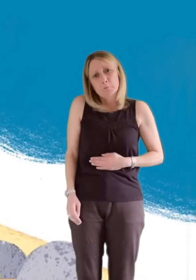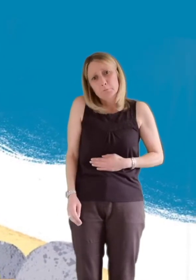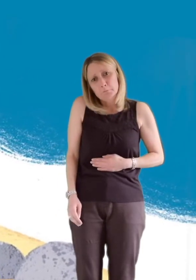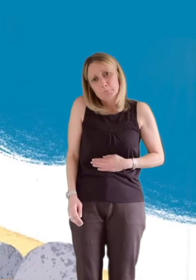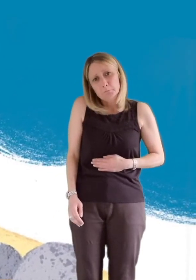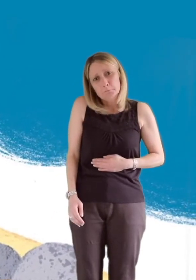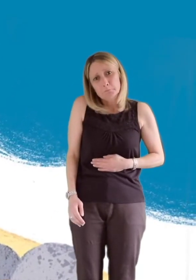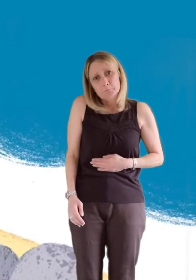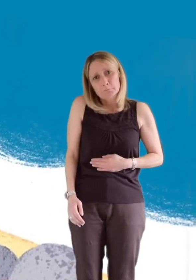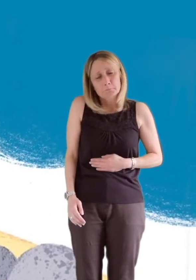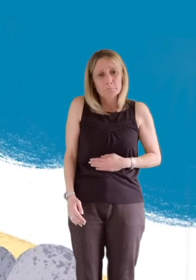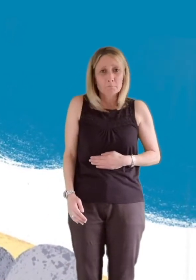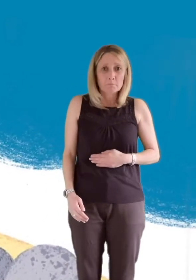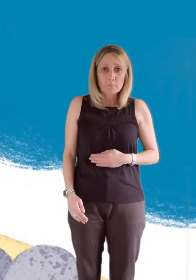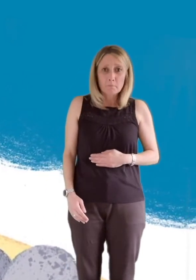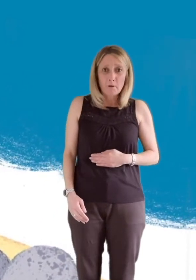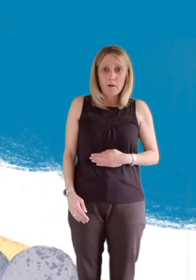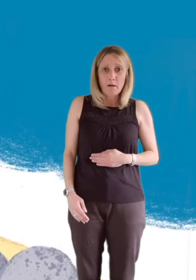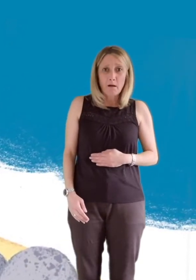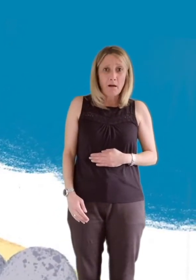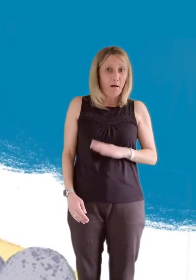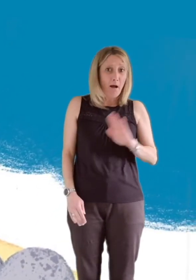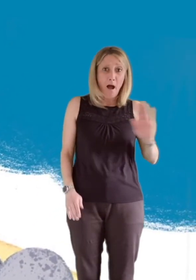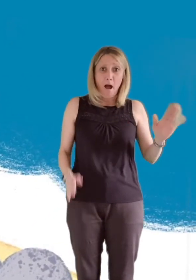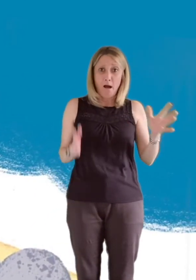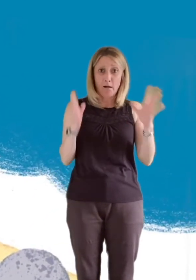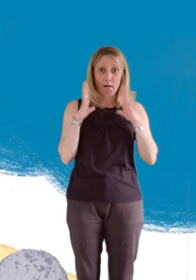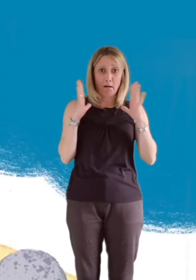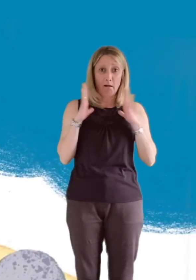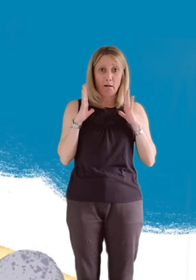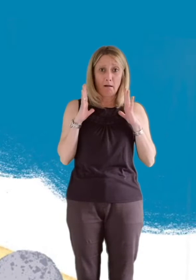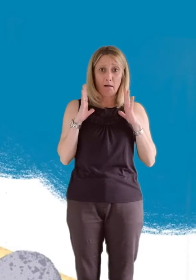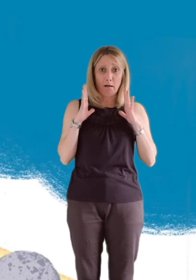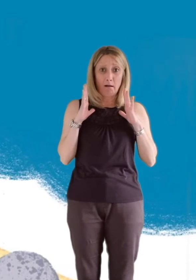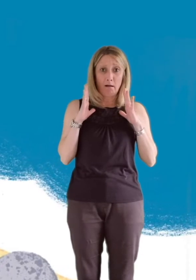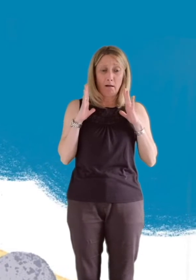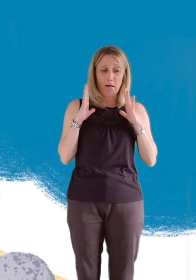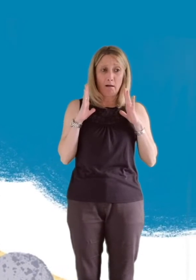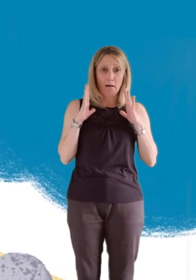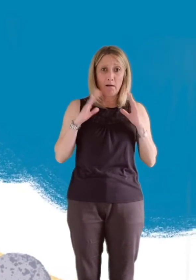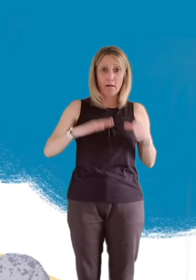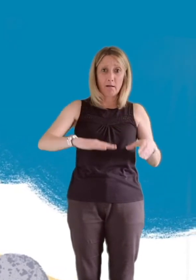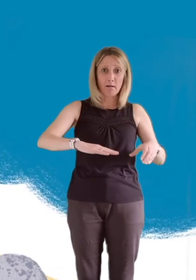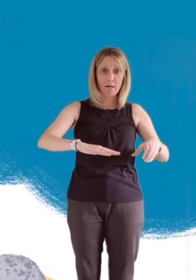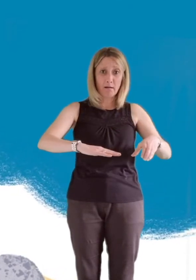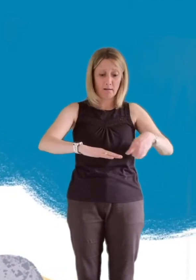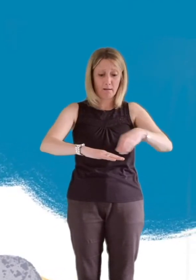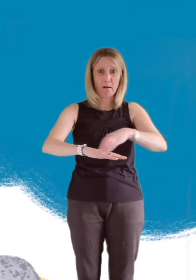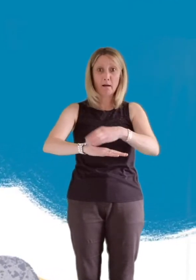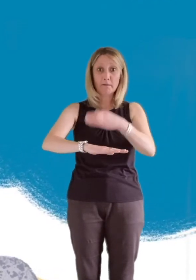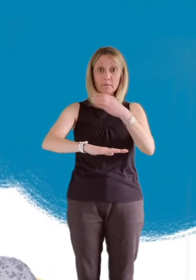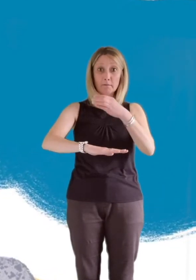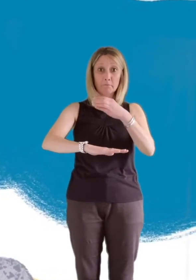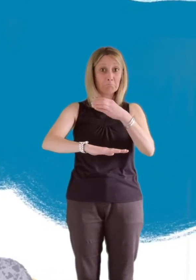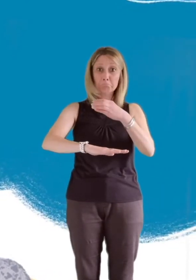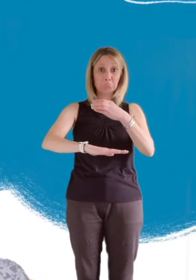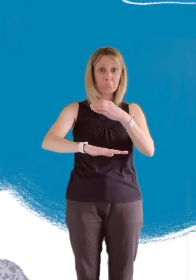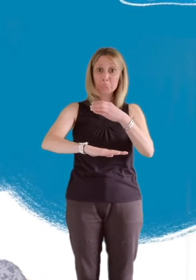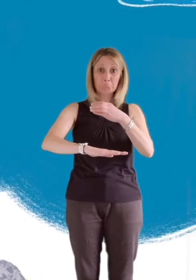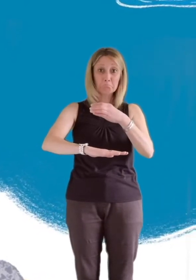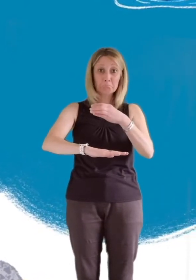his tummy. I'm not ready for the rain, he said. I haven't got my